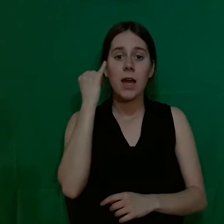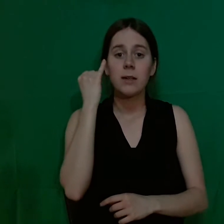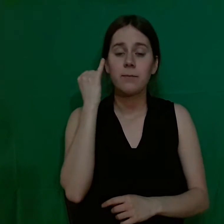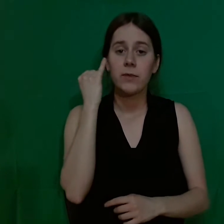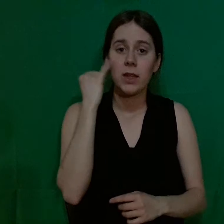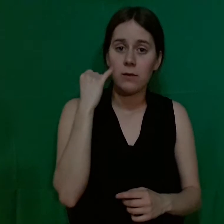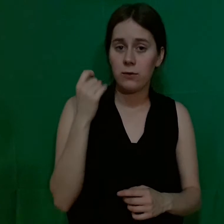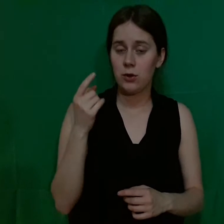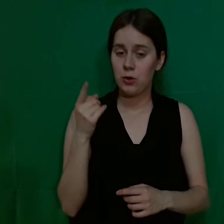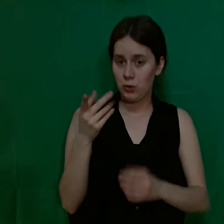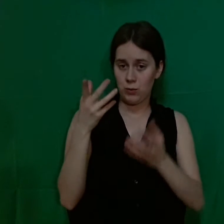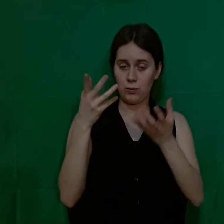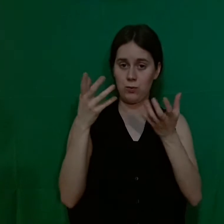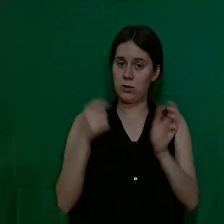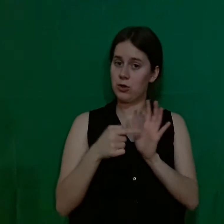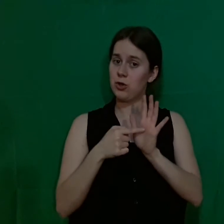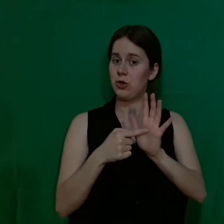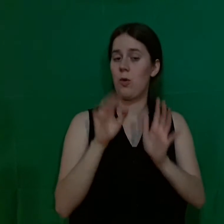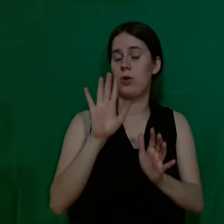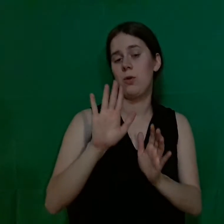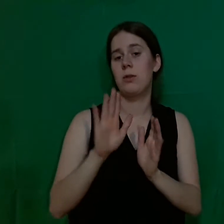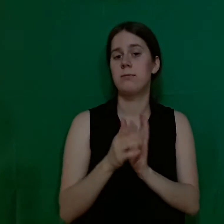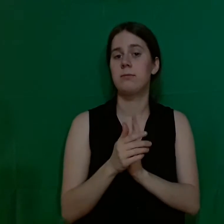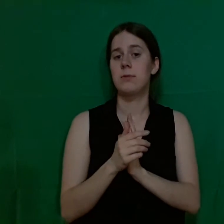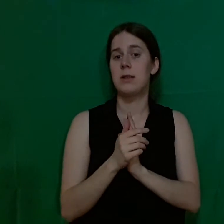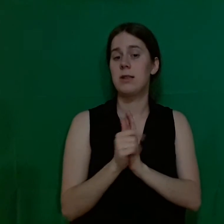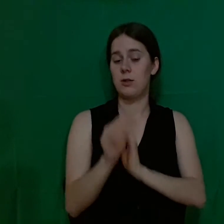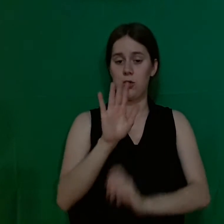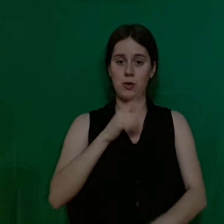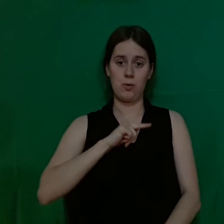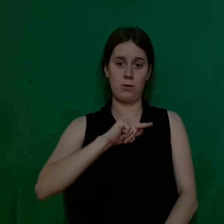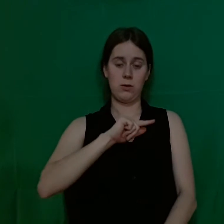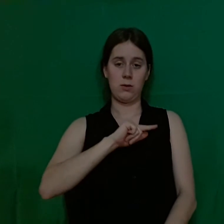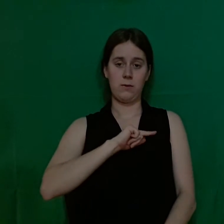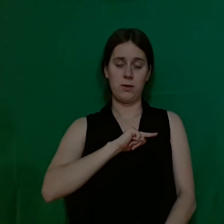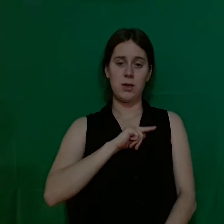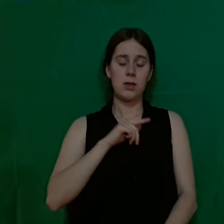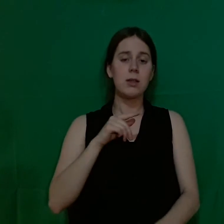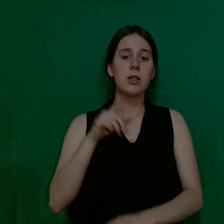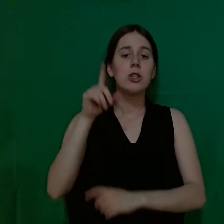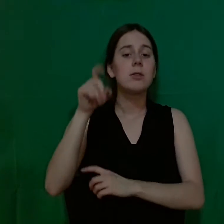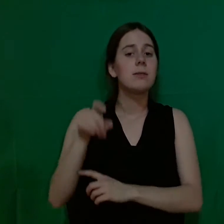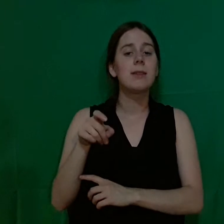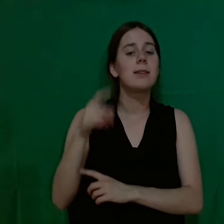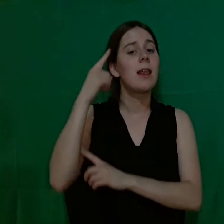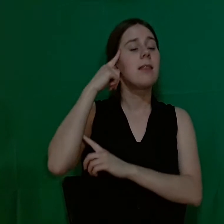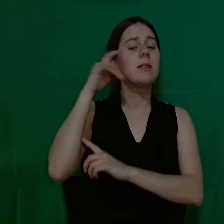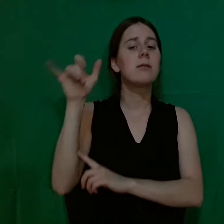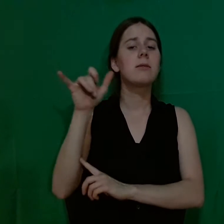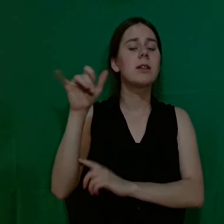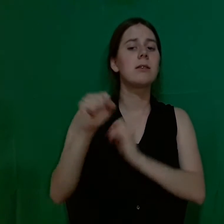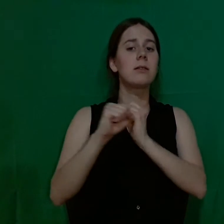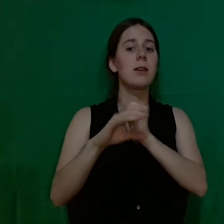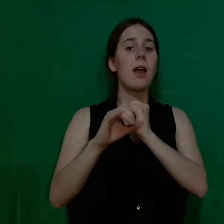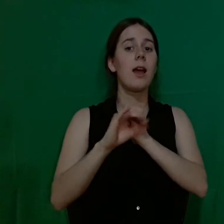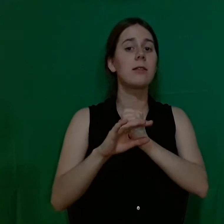yourself, you don't want to do it too much. It's like an advertisement. Just think of an ad outside or an ad in the newspaper. They're usually pretty quick, short little ads. And